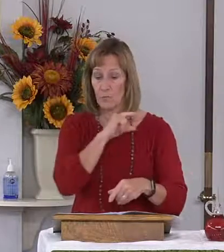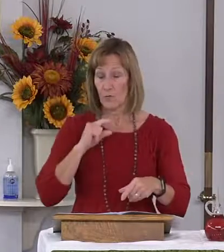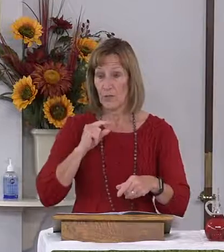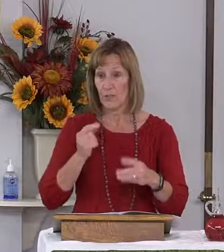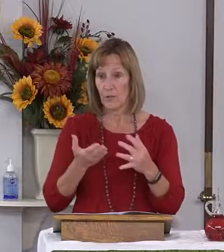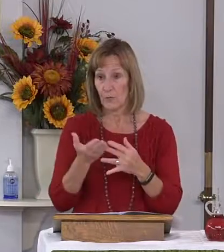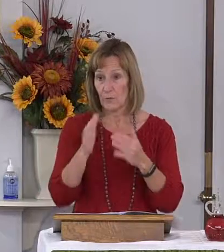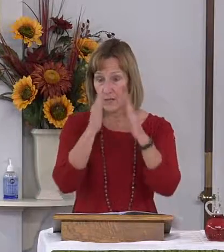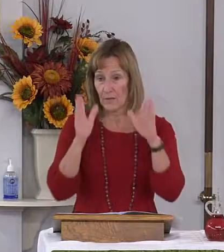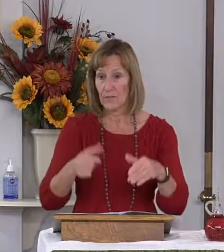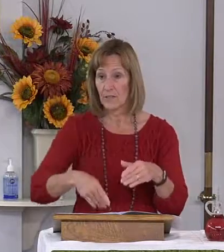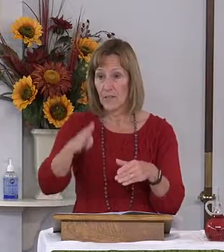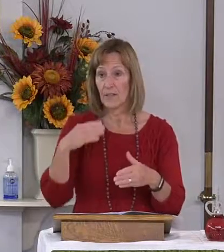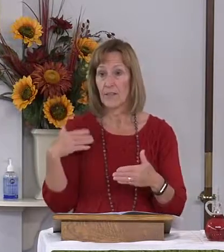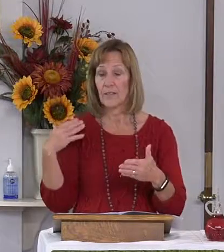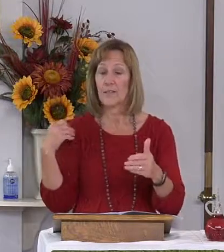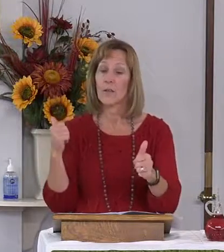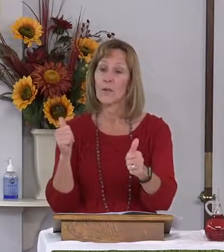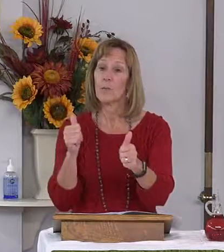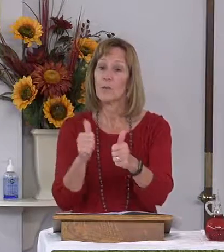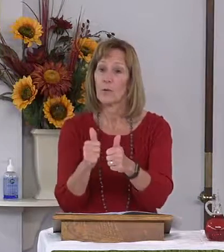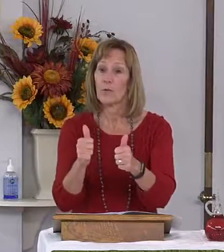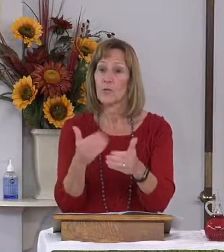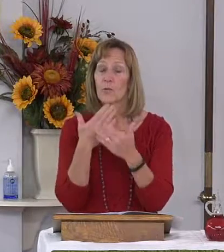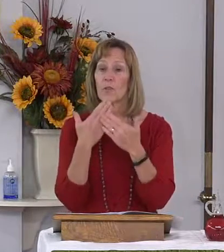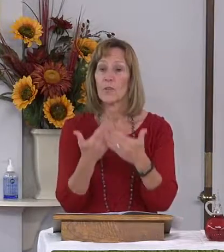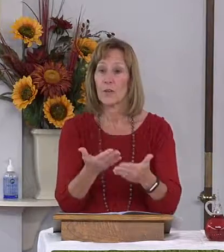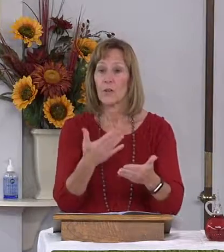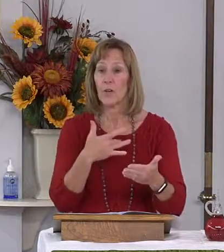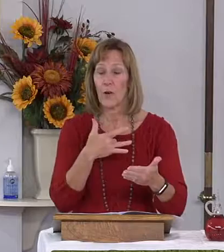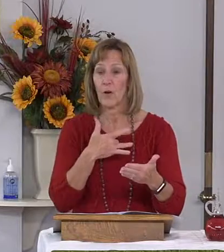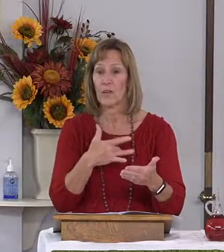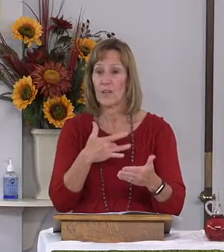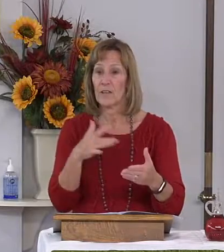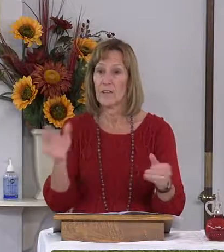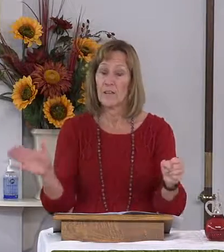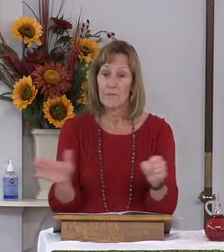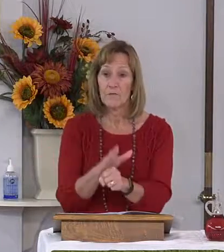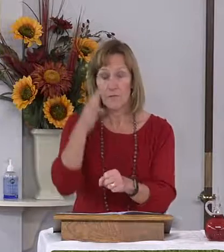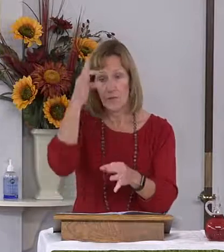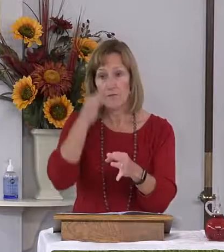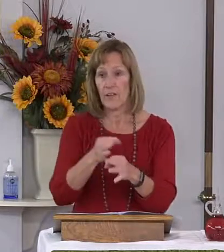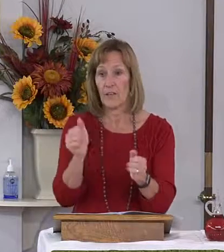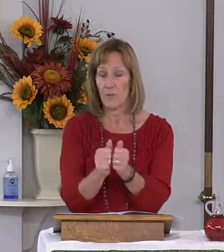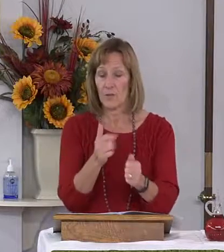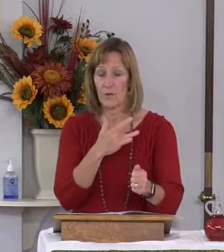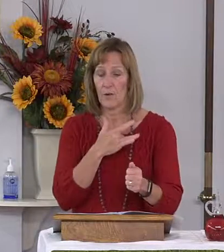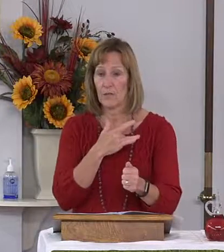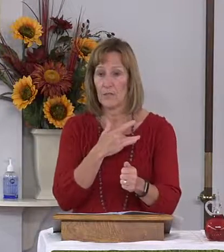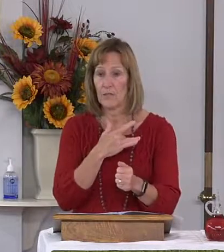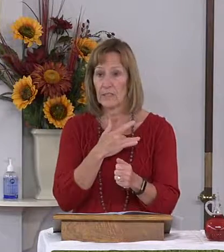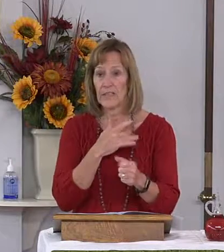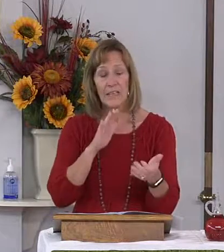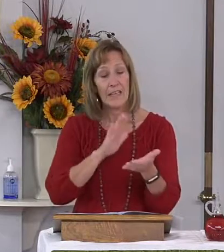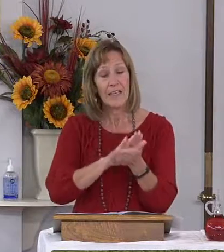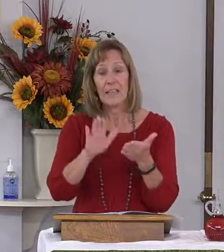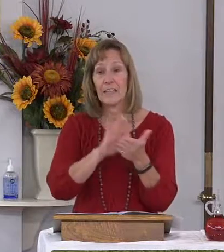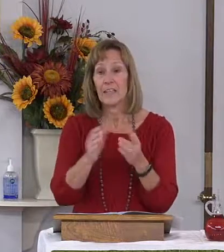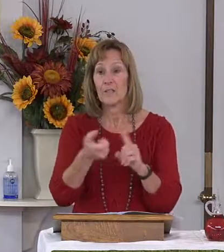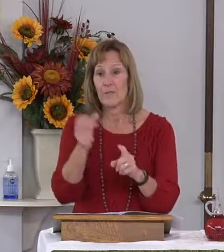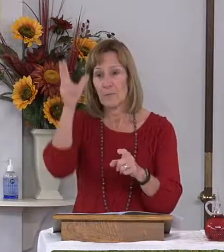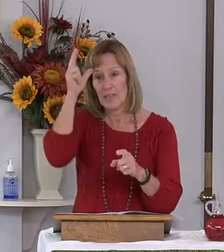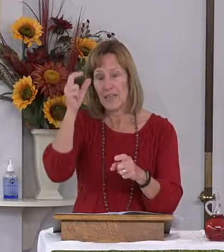God, let us approach with a true heart in full assurance of faith, with our hearts sprinkled clean from an